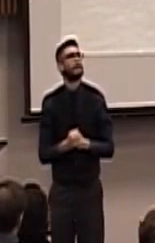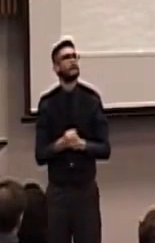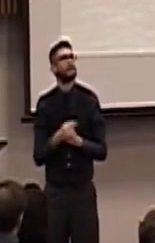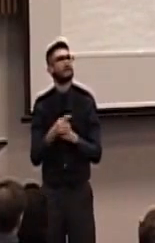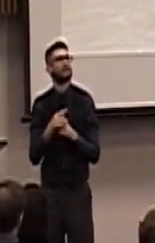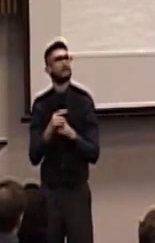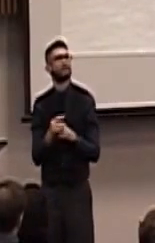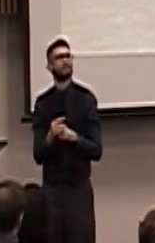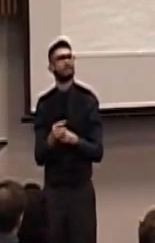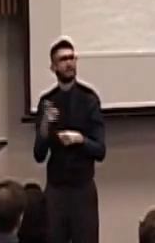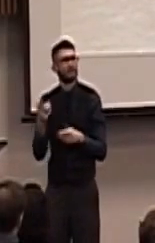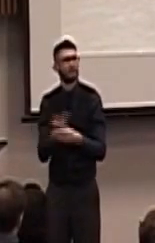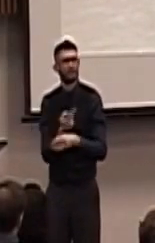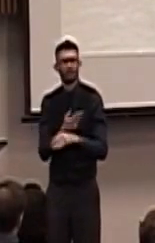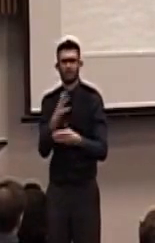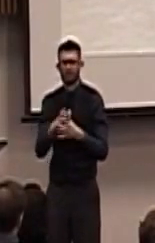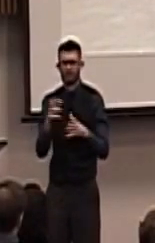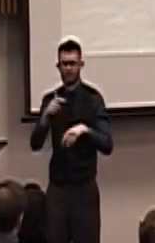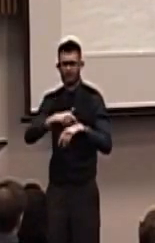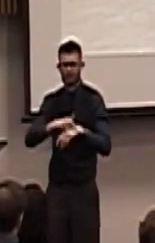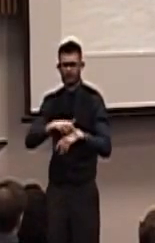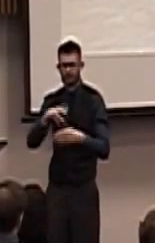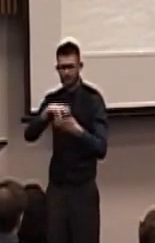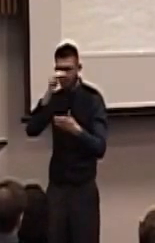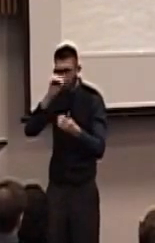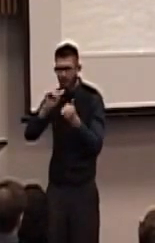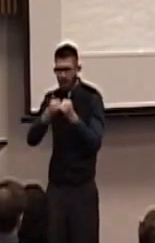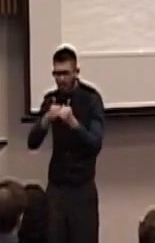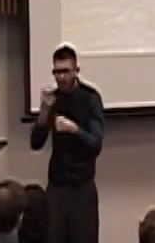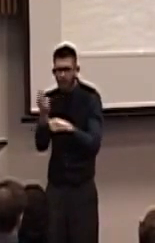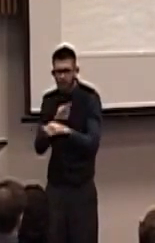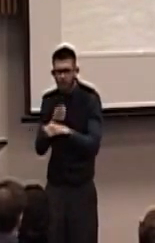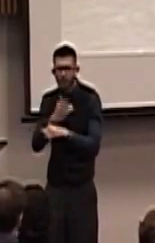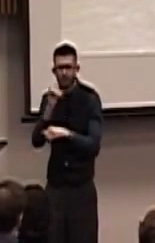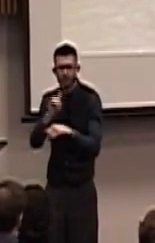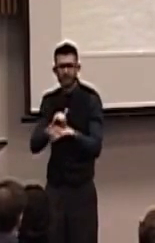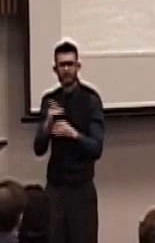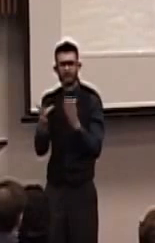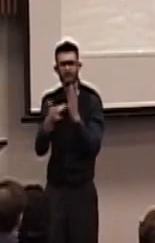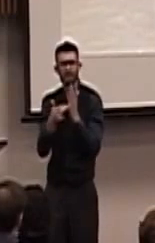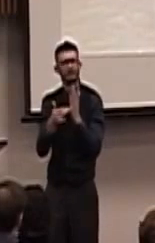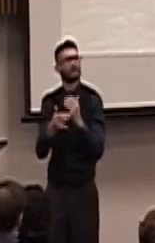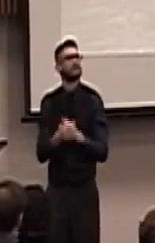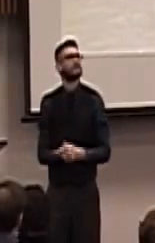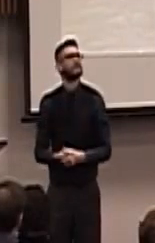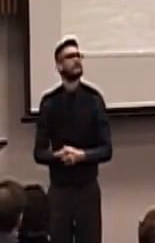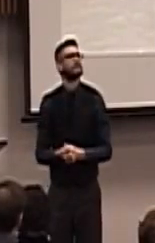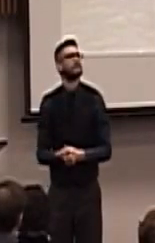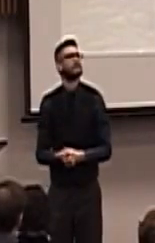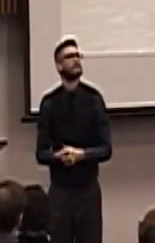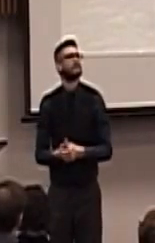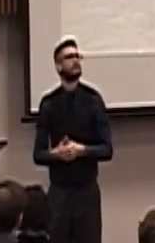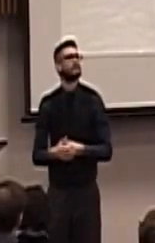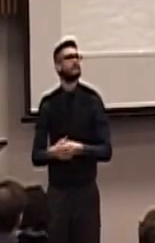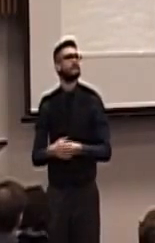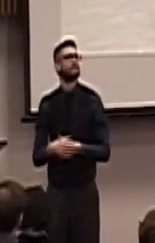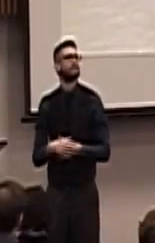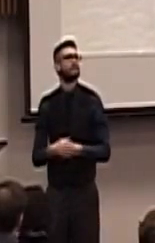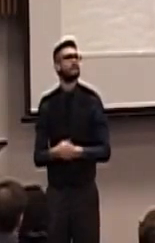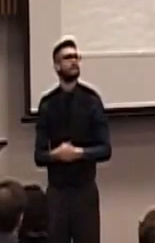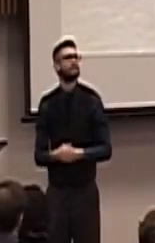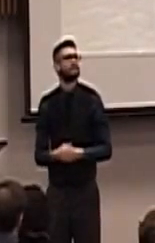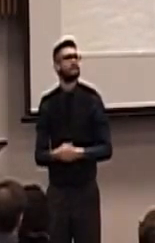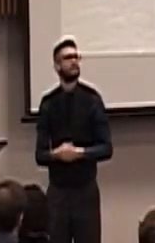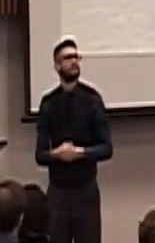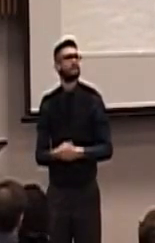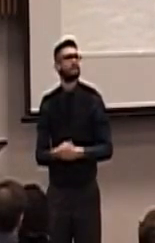to put this stuff to good use and open a little shack